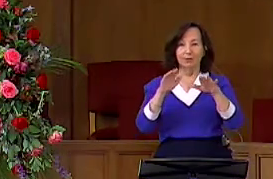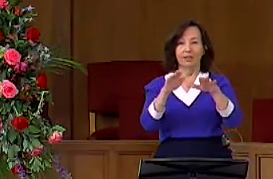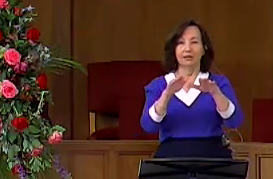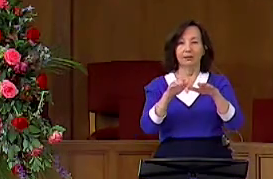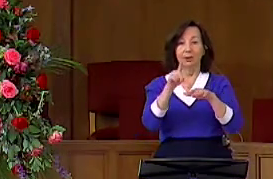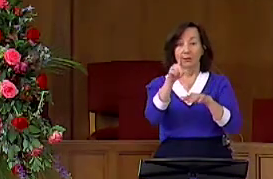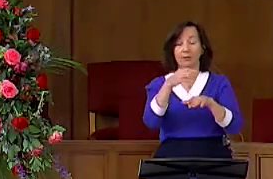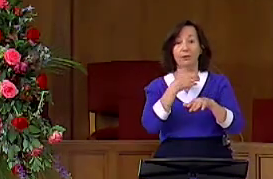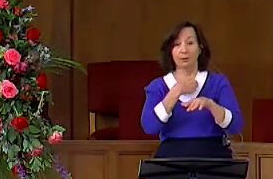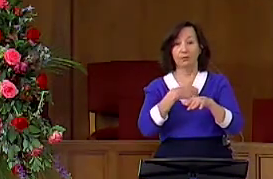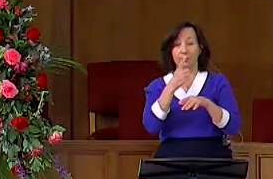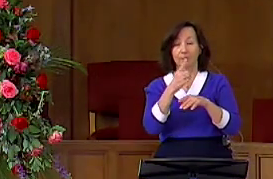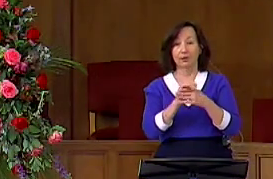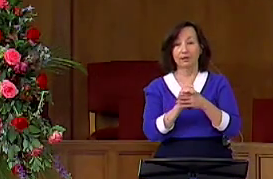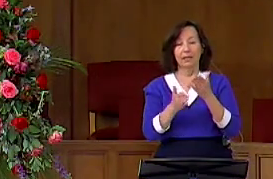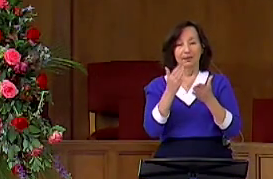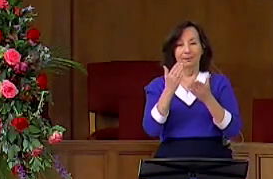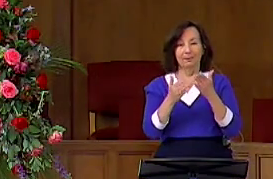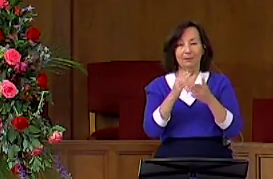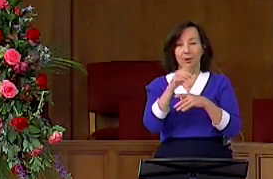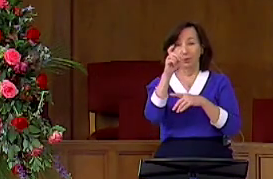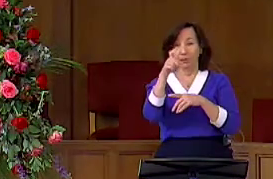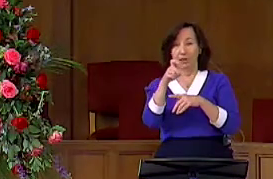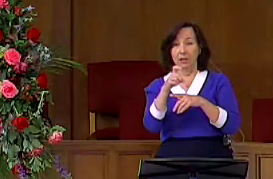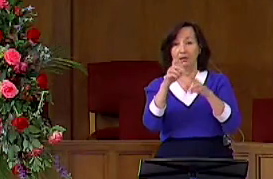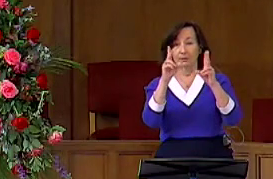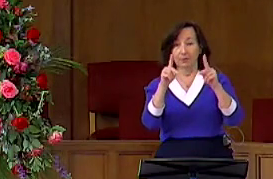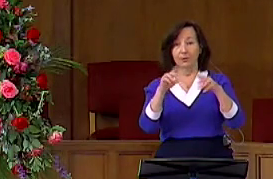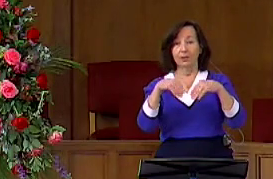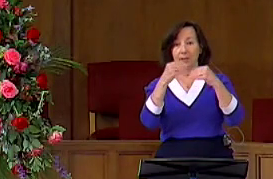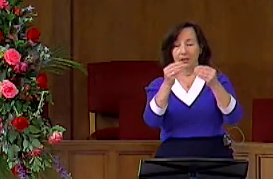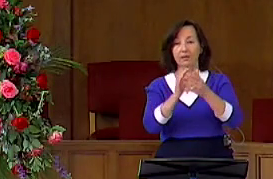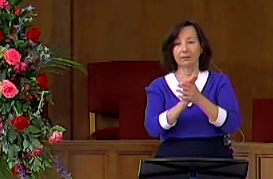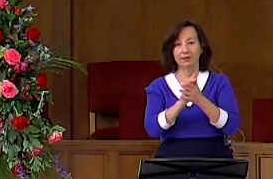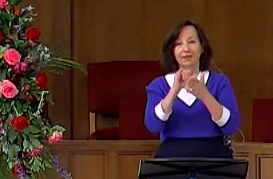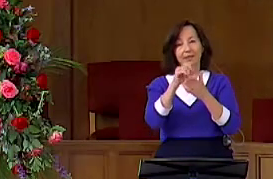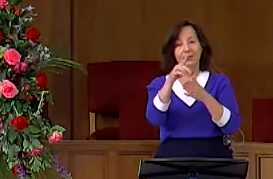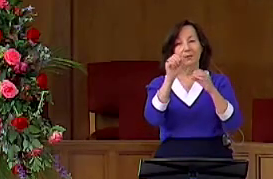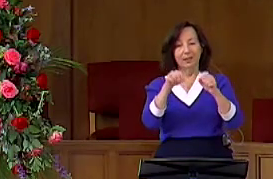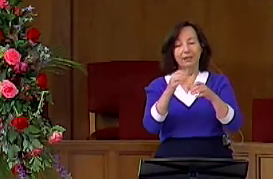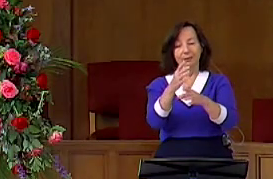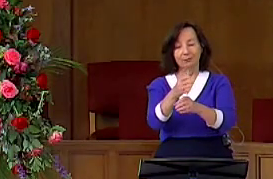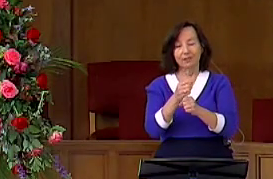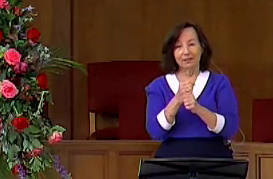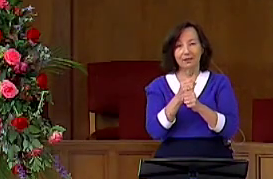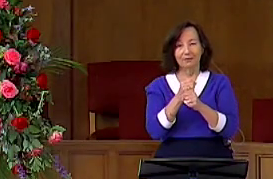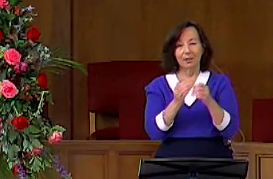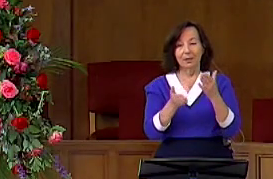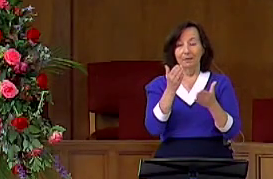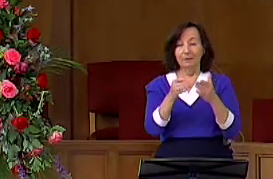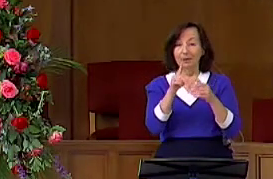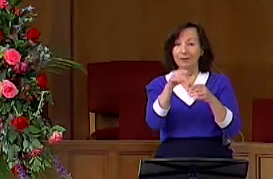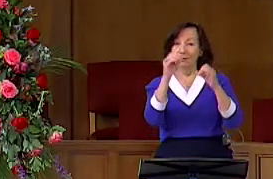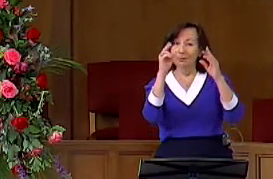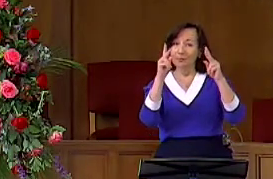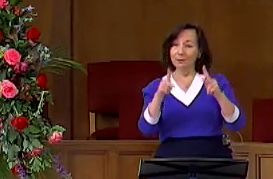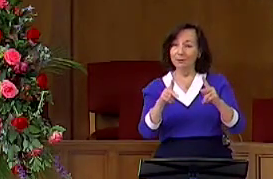hungry one. Maybe you need someone to give so that you can receive. Maybe you're the person